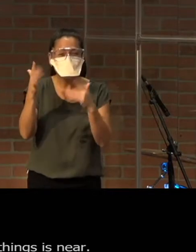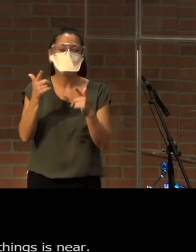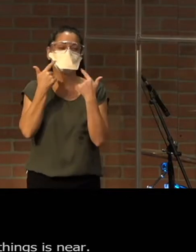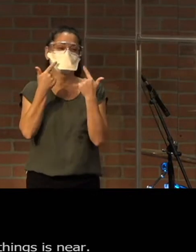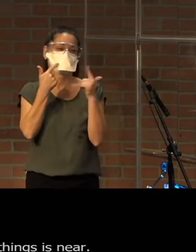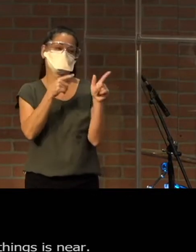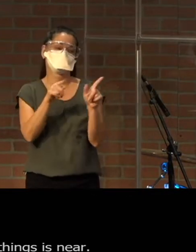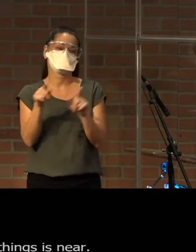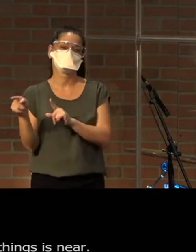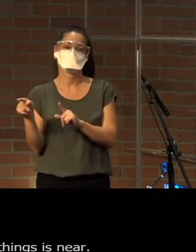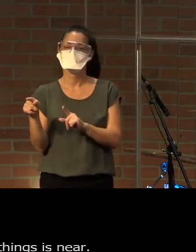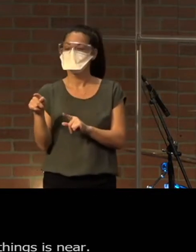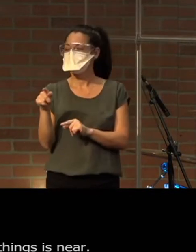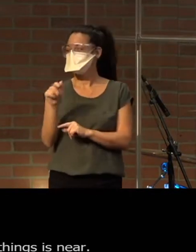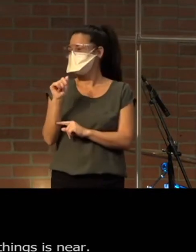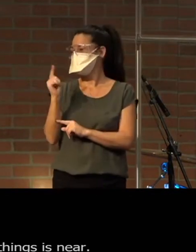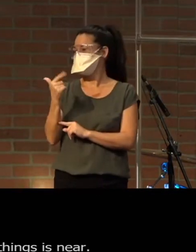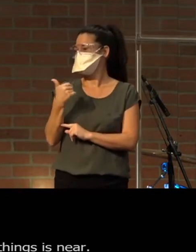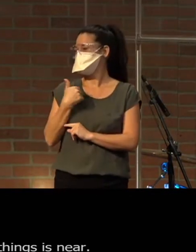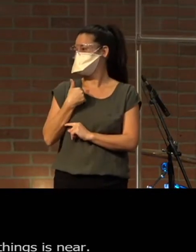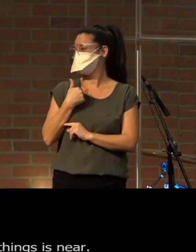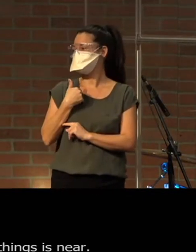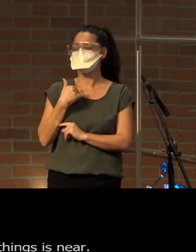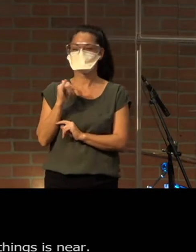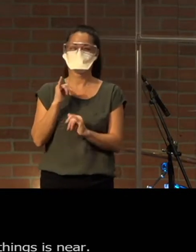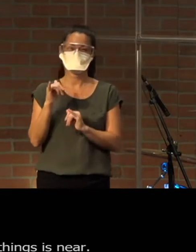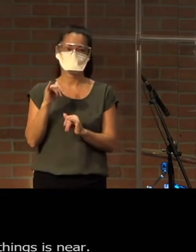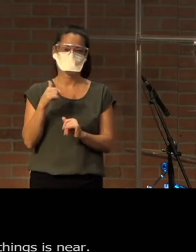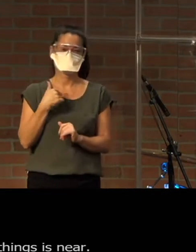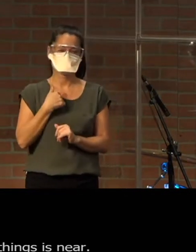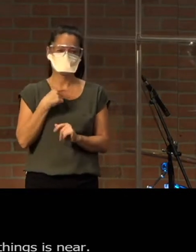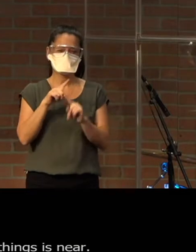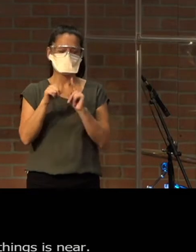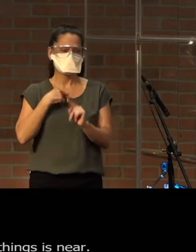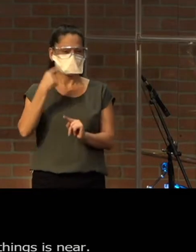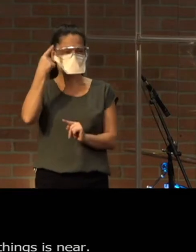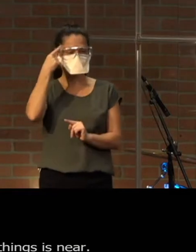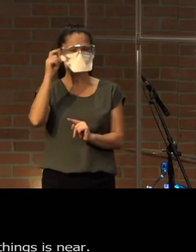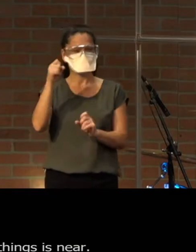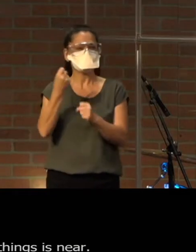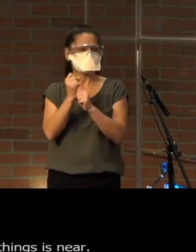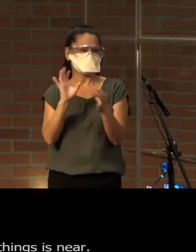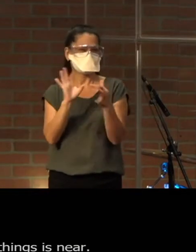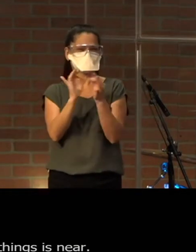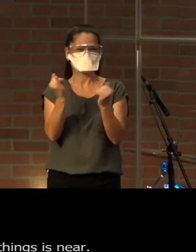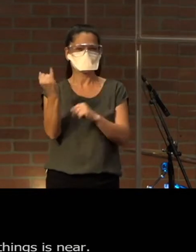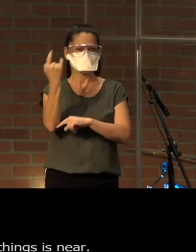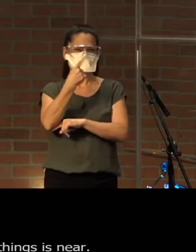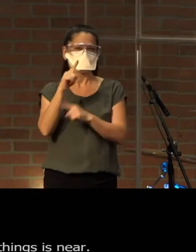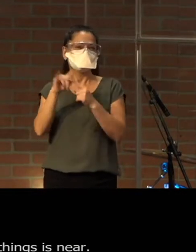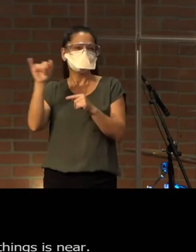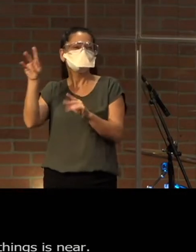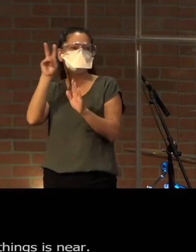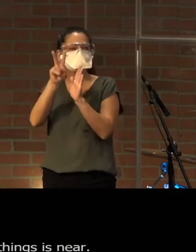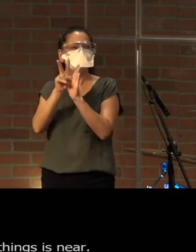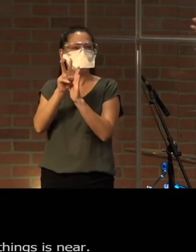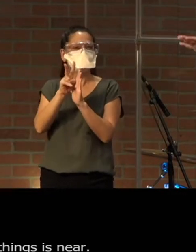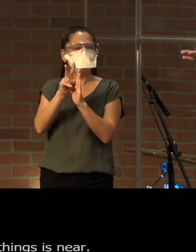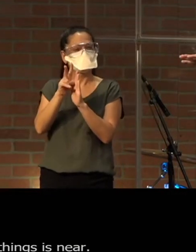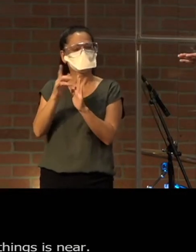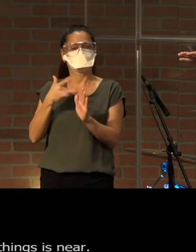You guys all have the same maturity level as I do, I guess. Well, I think you can make the connection to that video, because